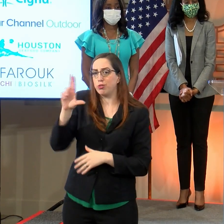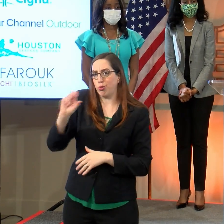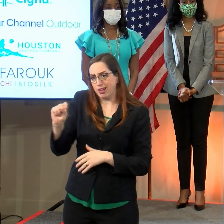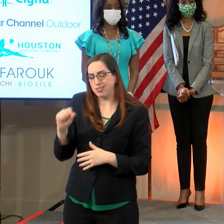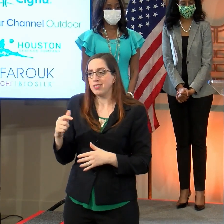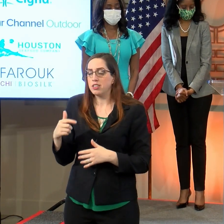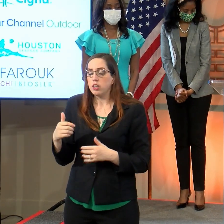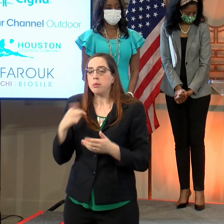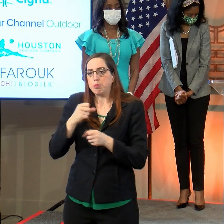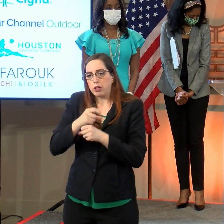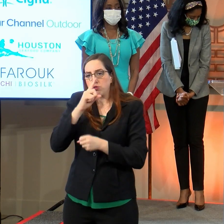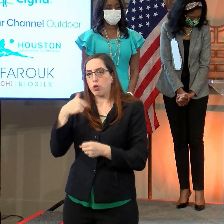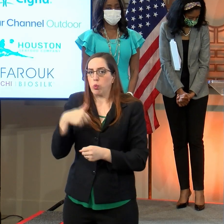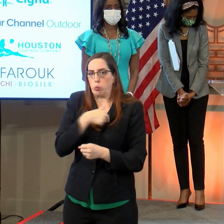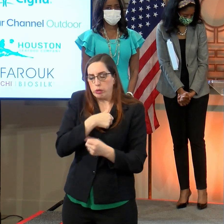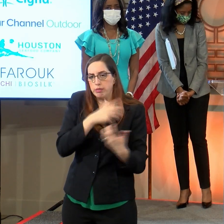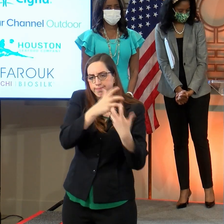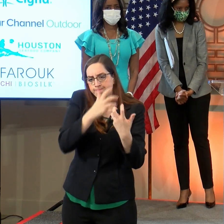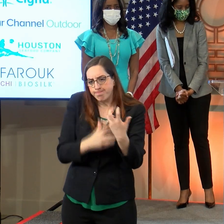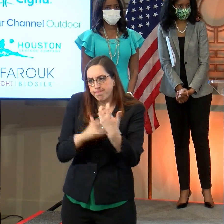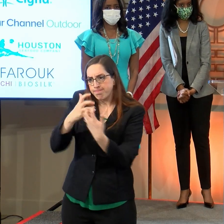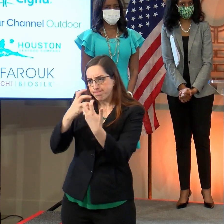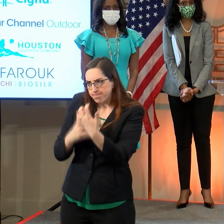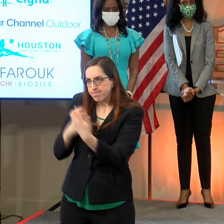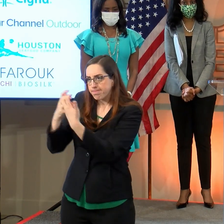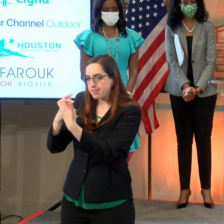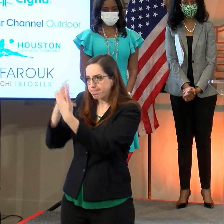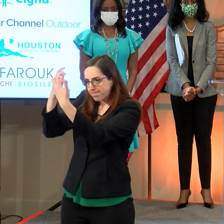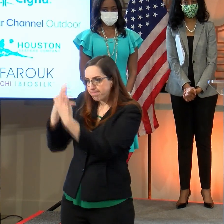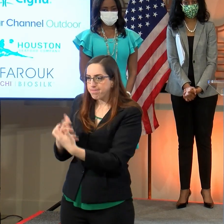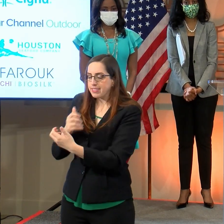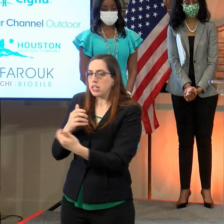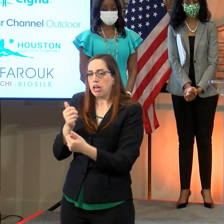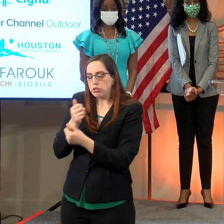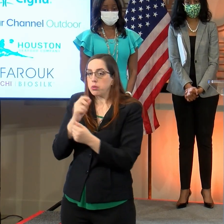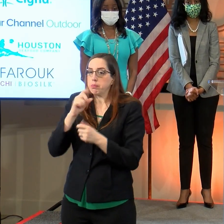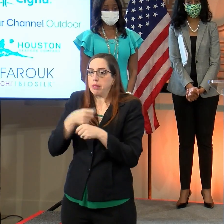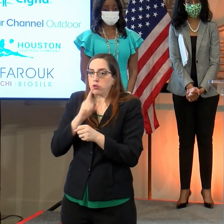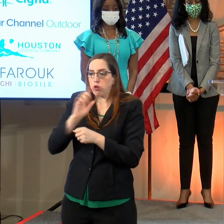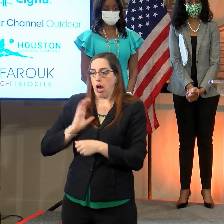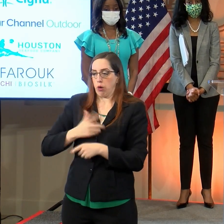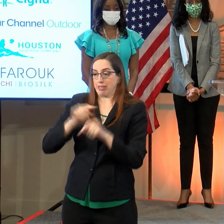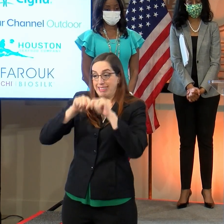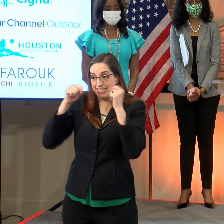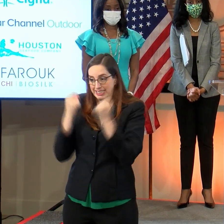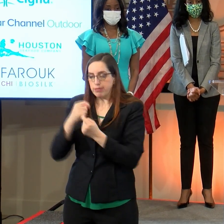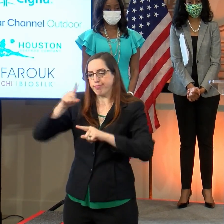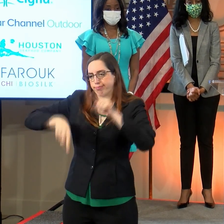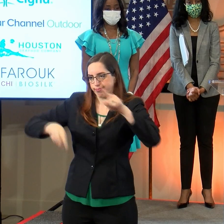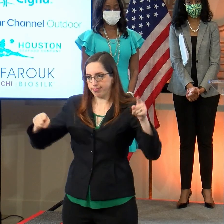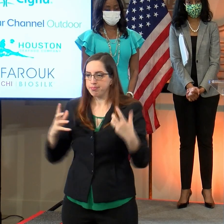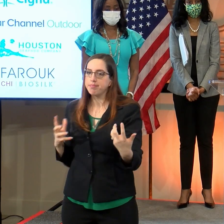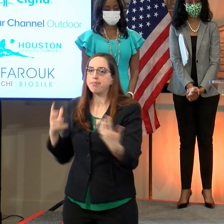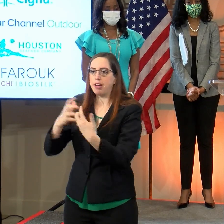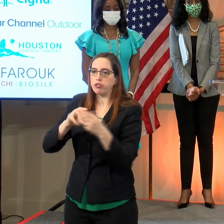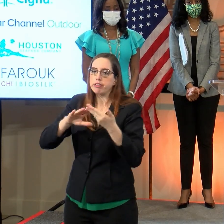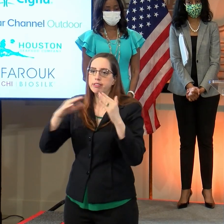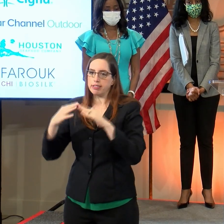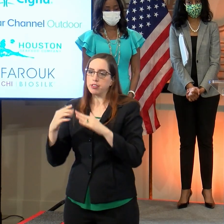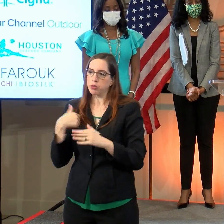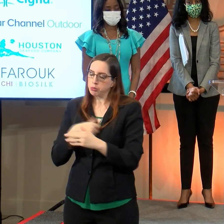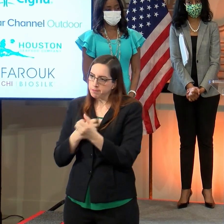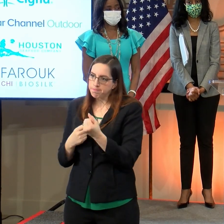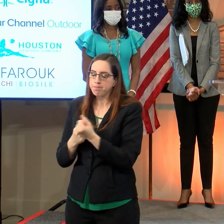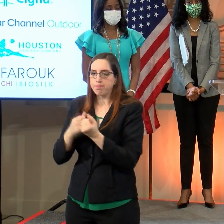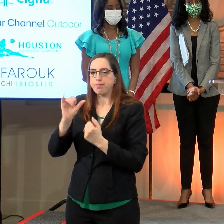that we touch the needs, it is important that this team be as diverse as possible. And we are committed to doing just that.